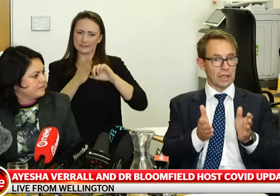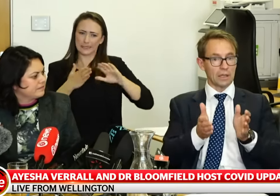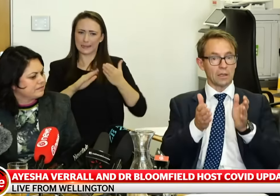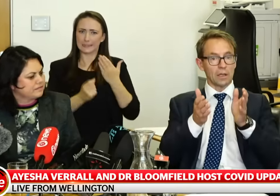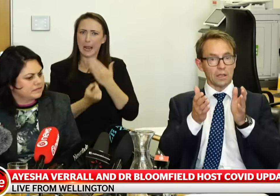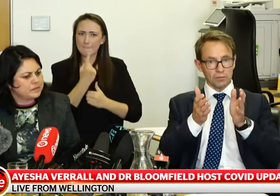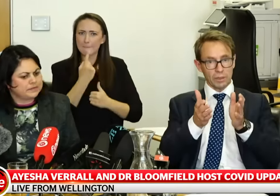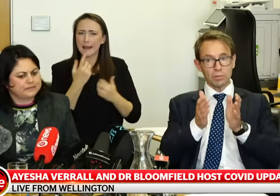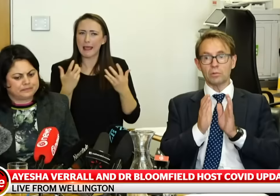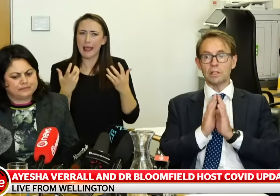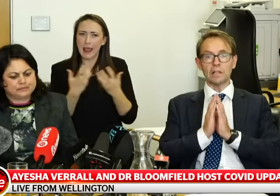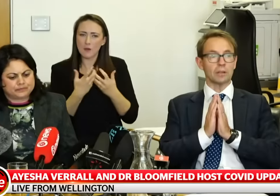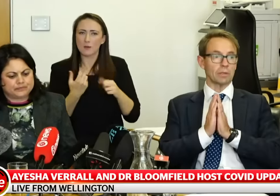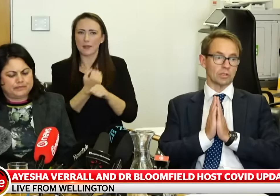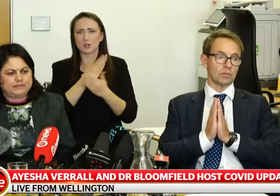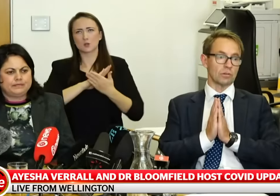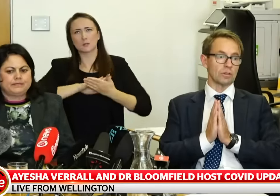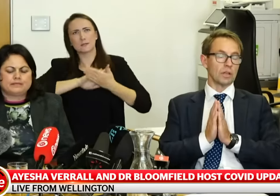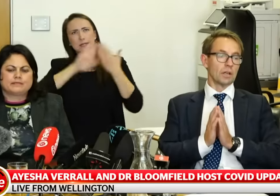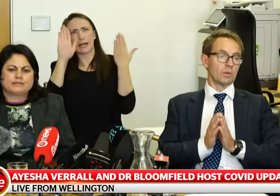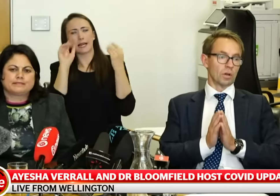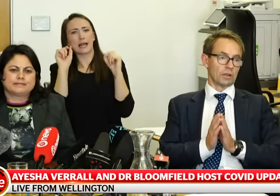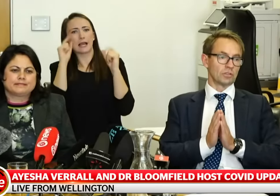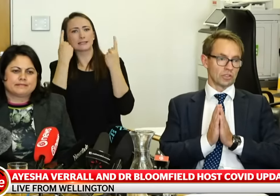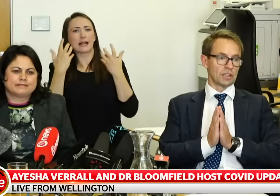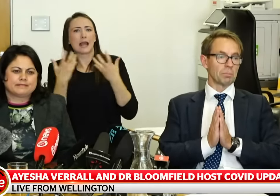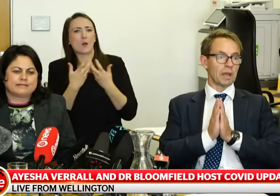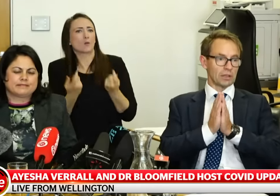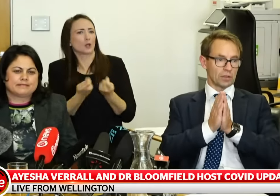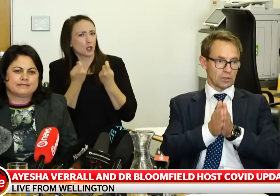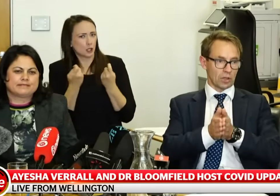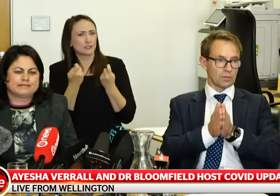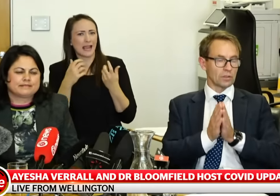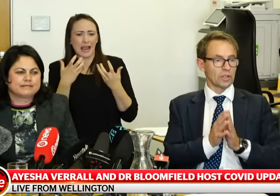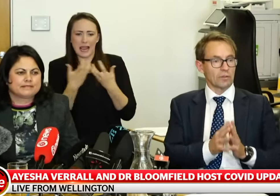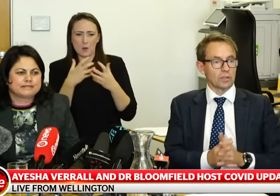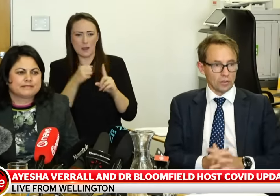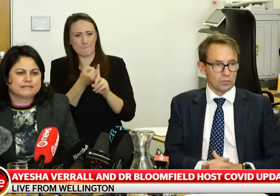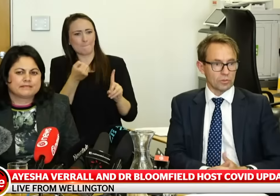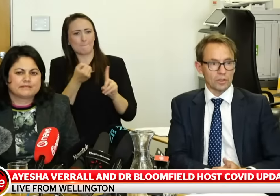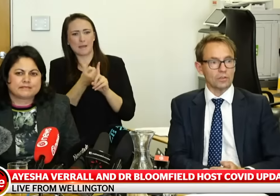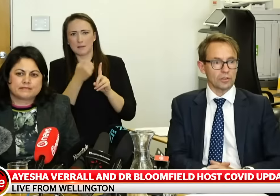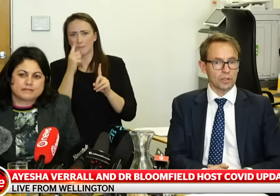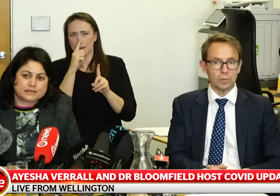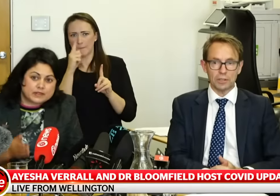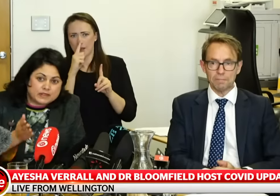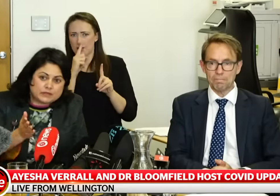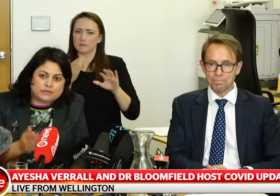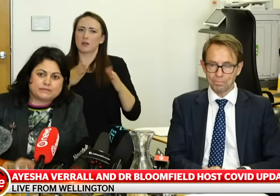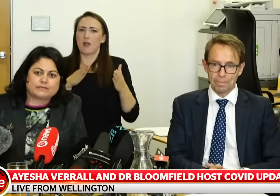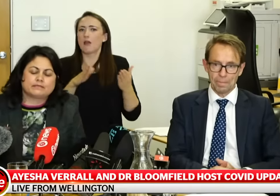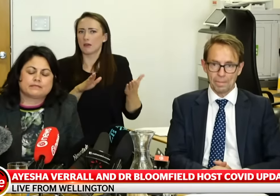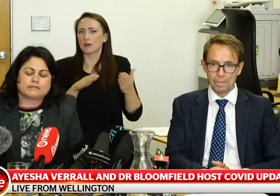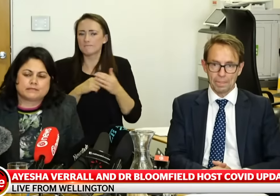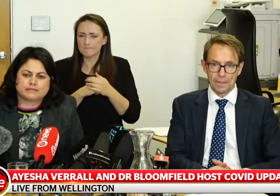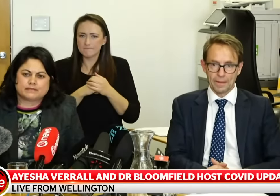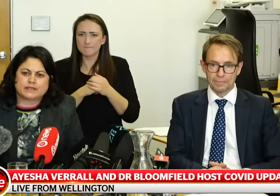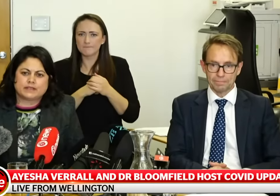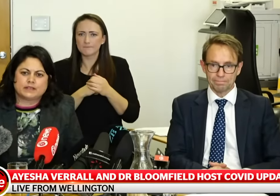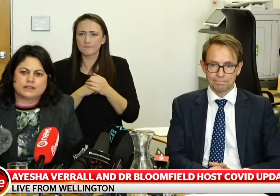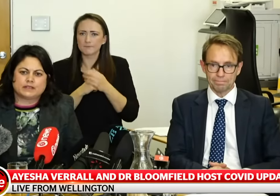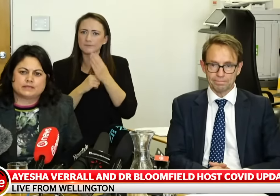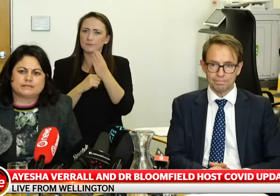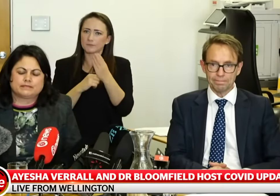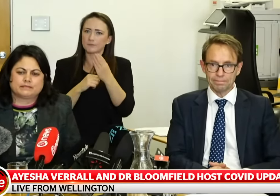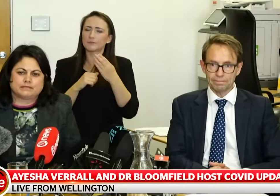now we can give people a really clear picture of just the impact that COVID is having in terms of deaths in the community. Regarding the fourth dose,